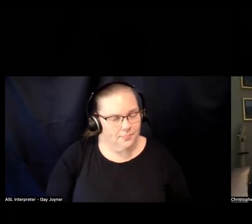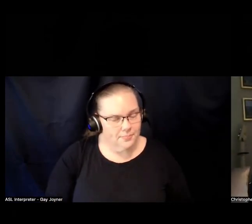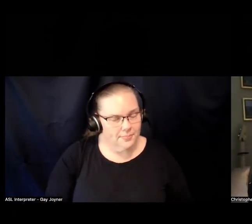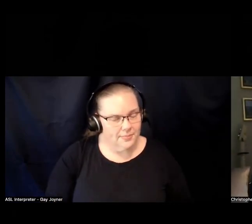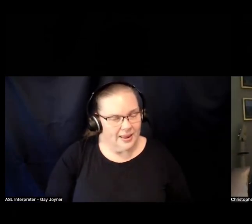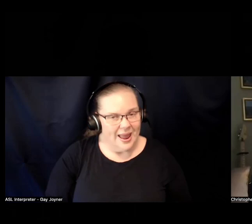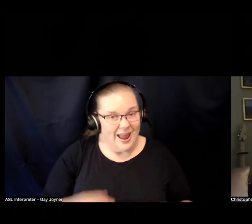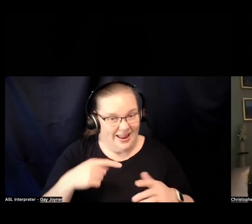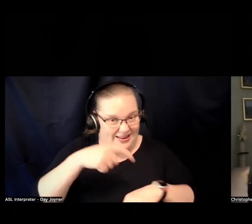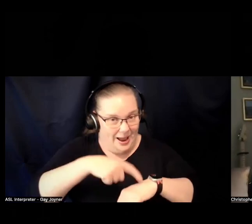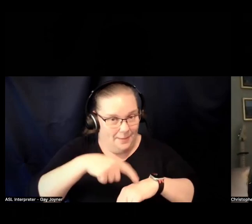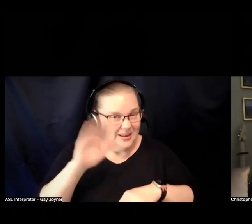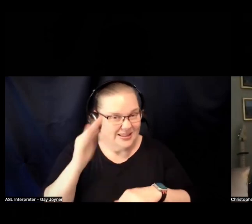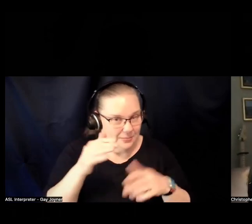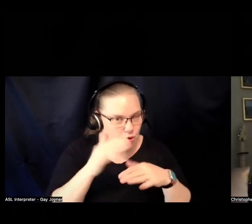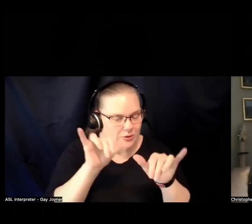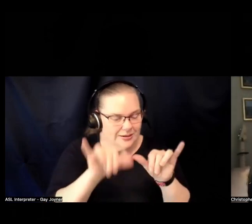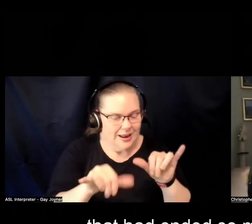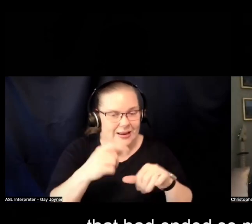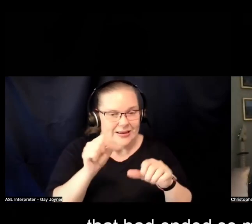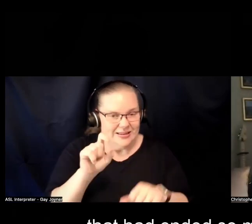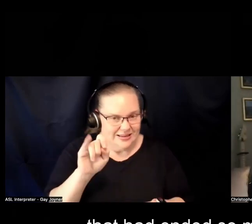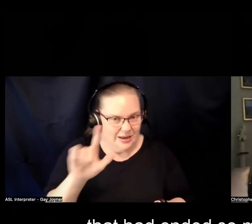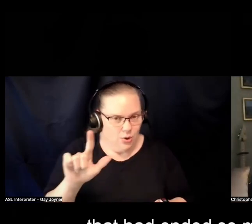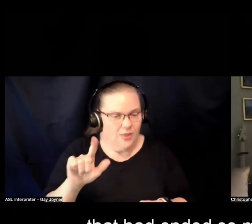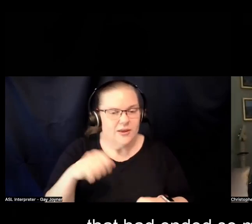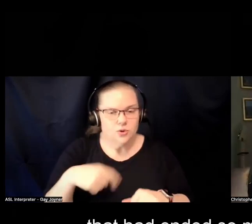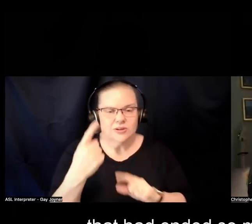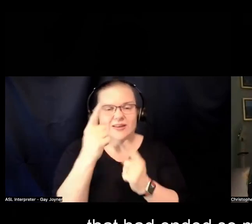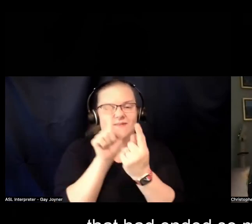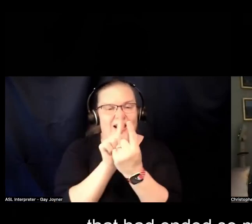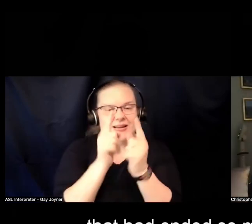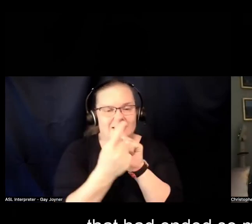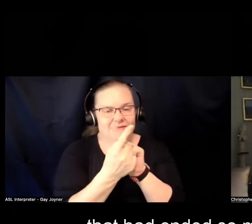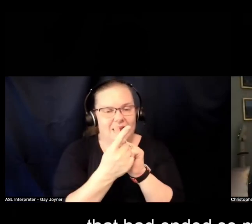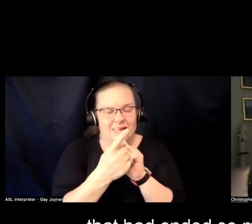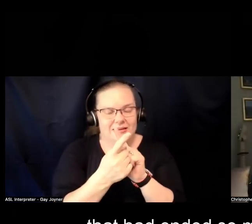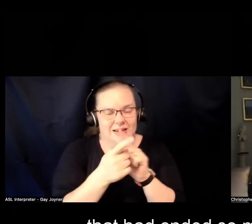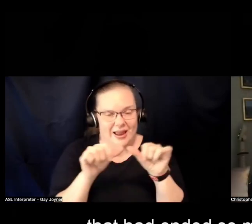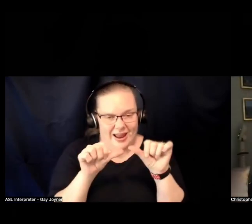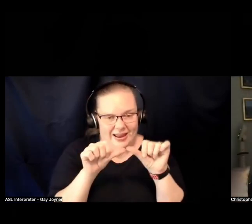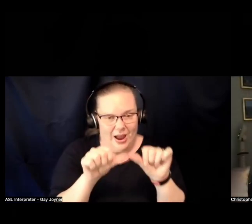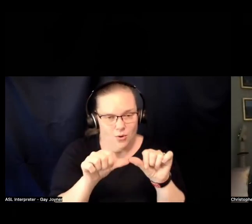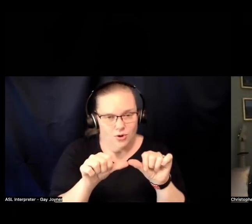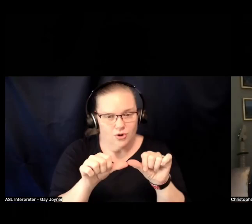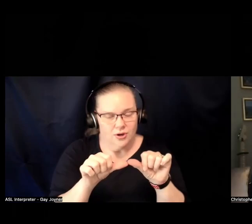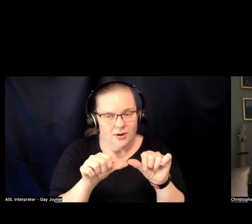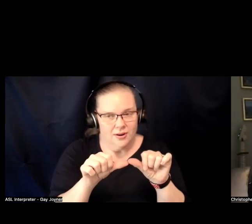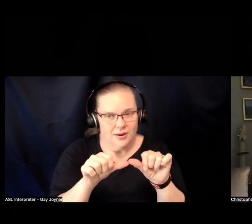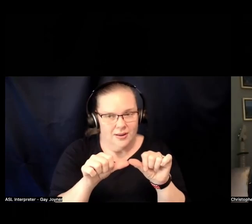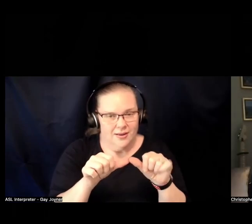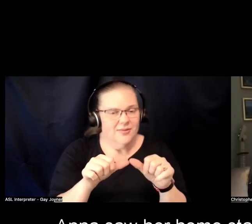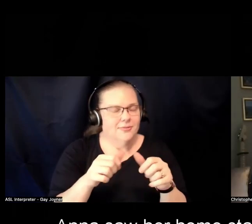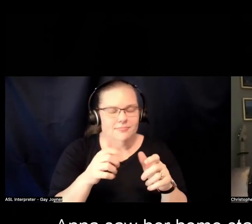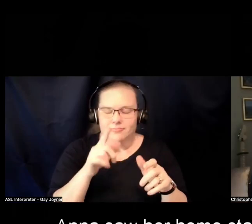still. This was the face-to-face encounter that had ended so many careers in previous loyalty hearings. From the